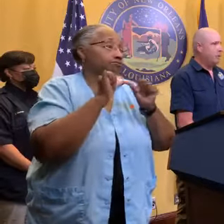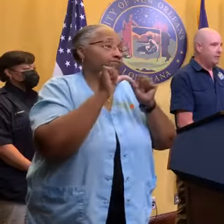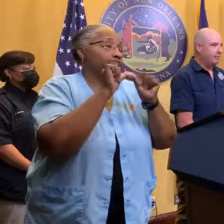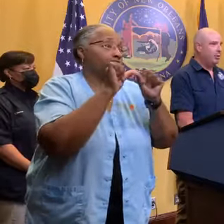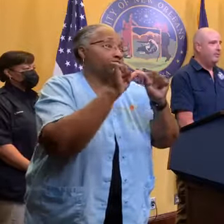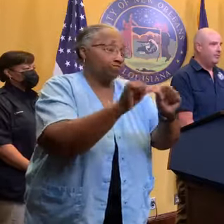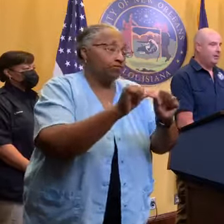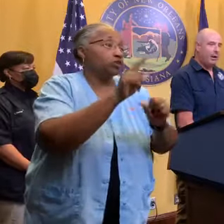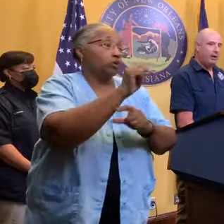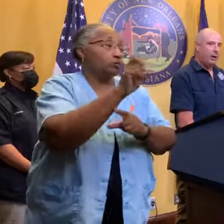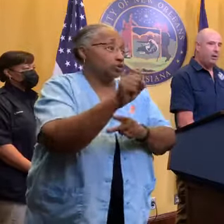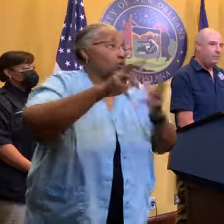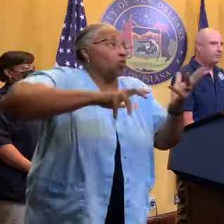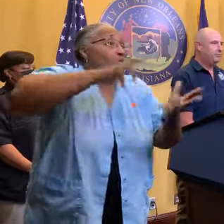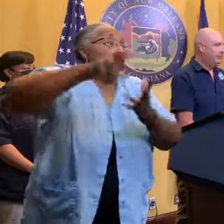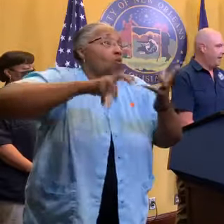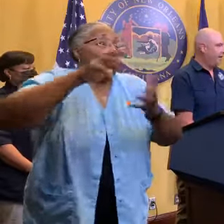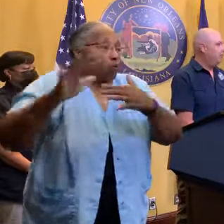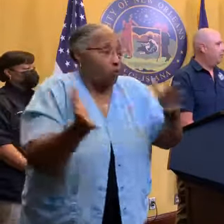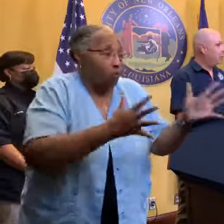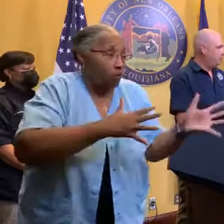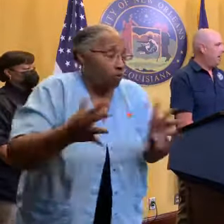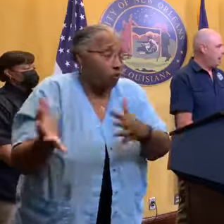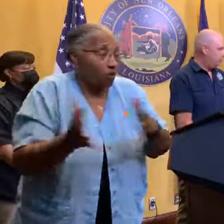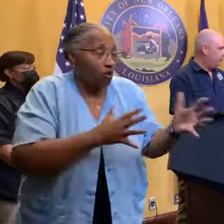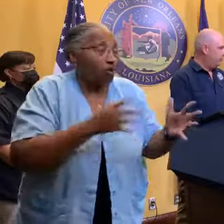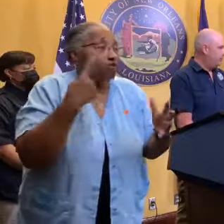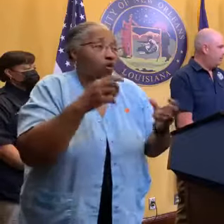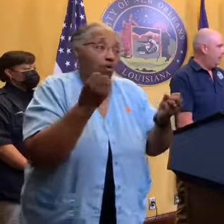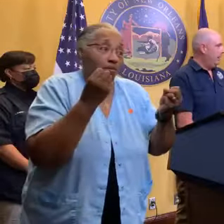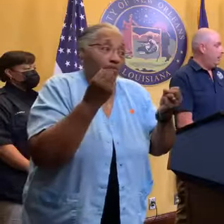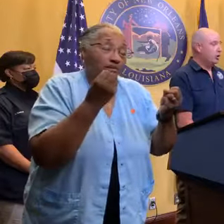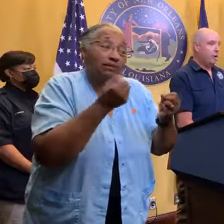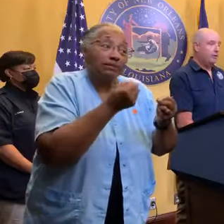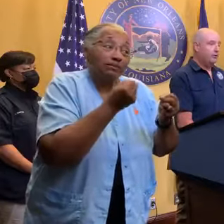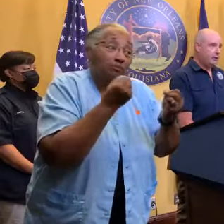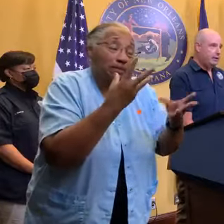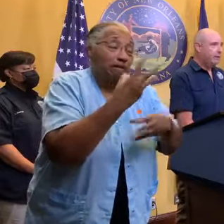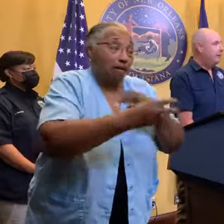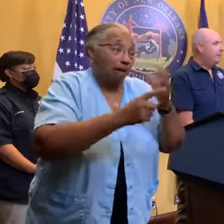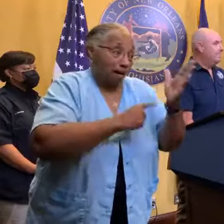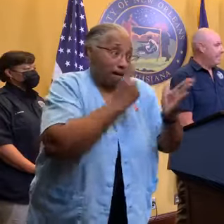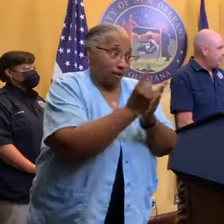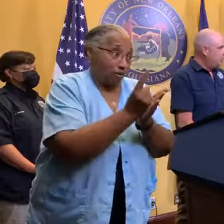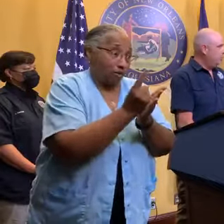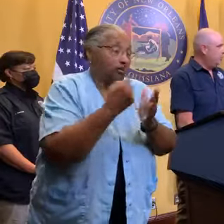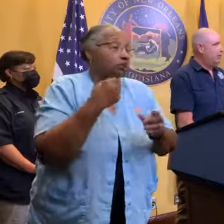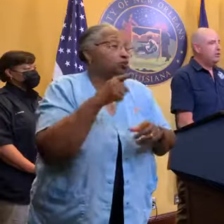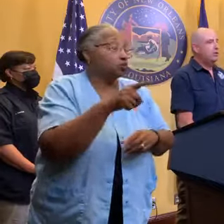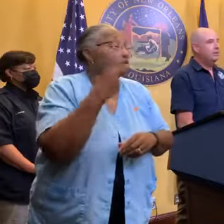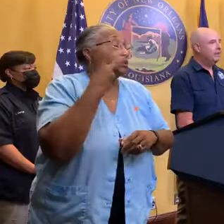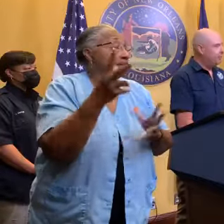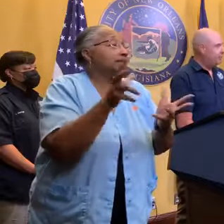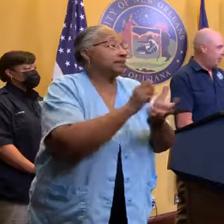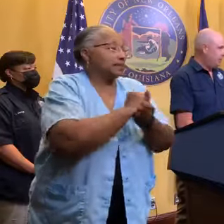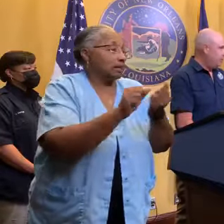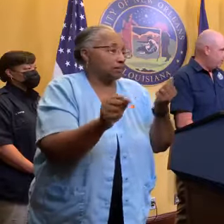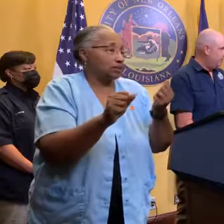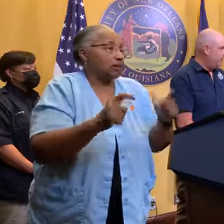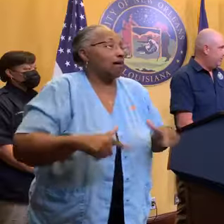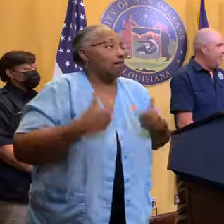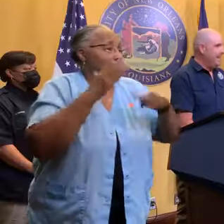I'm talking 40, 50 mile an hour winds sustained for multiple hours. And you're going to see damaging, potentially